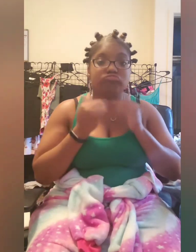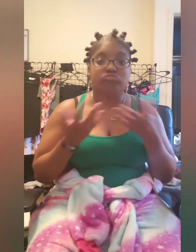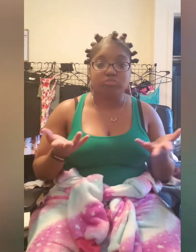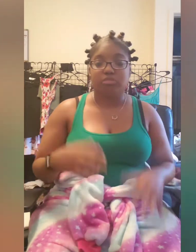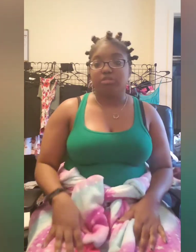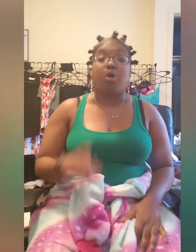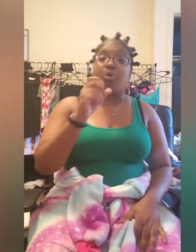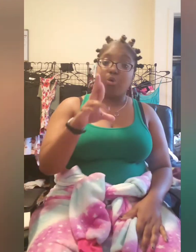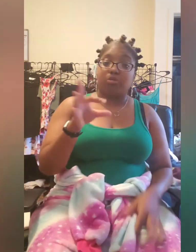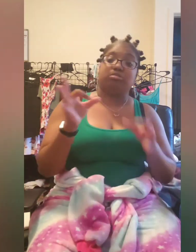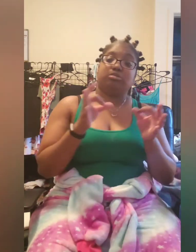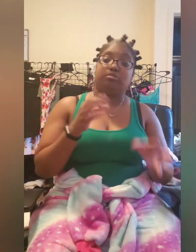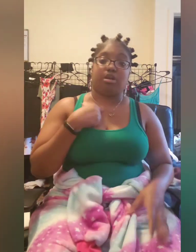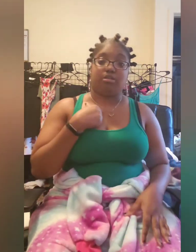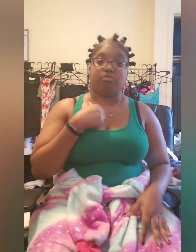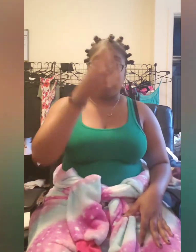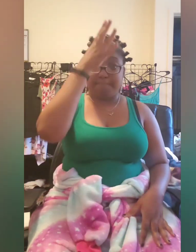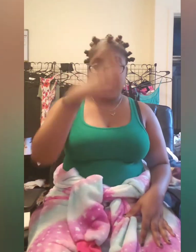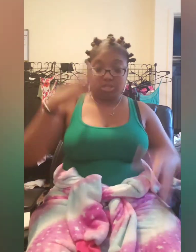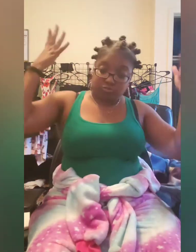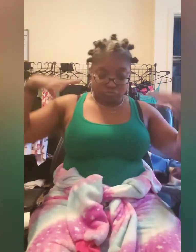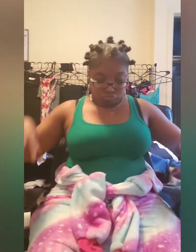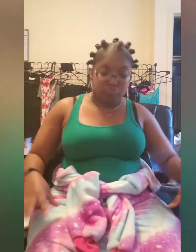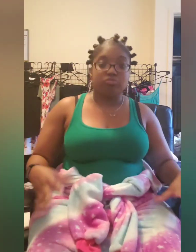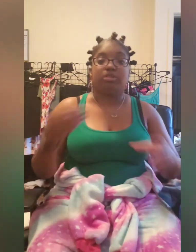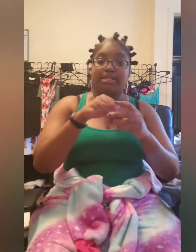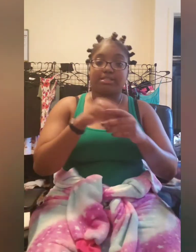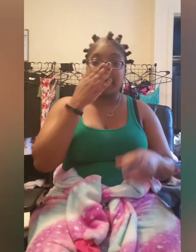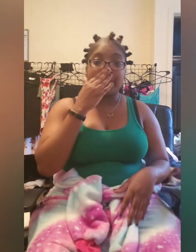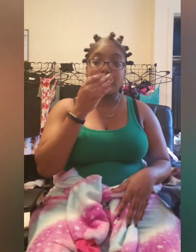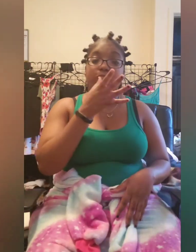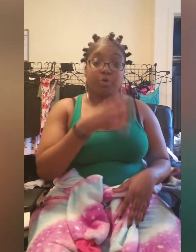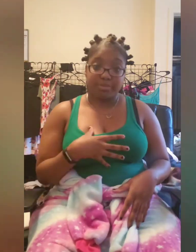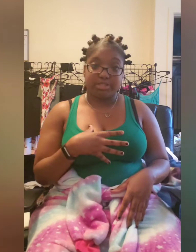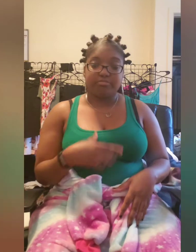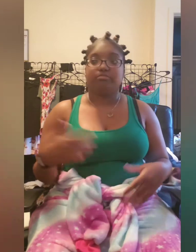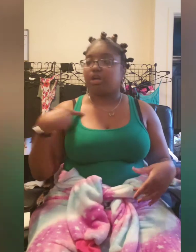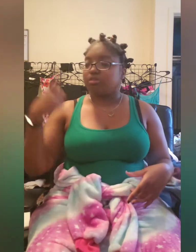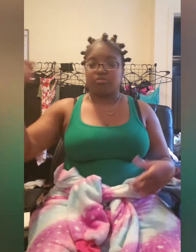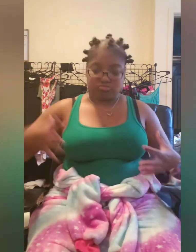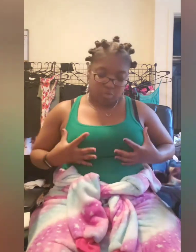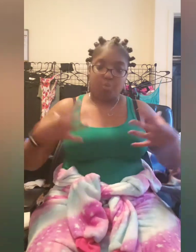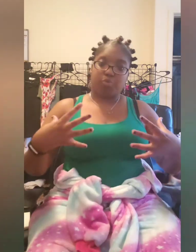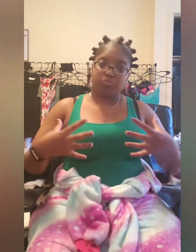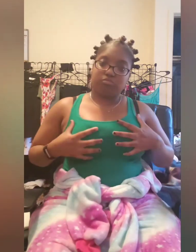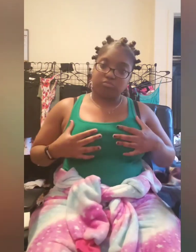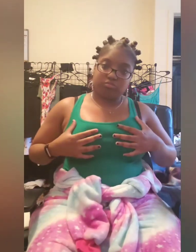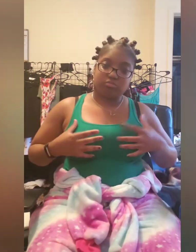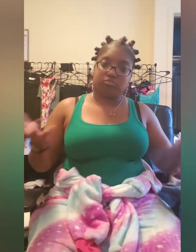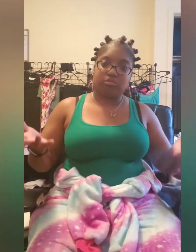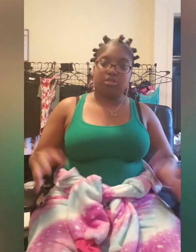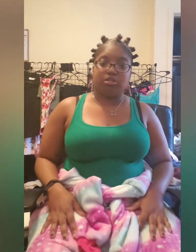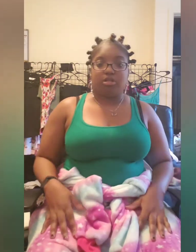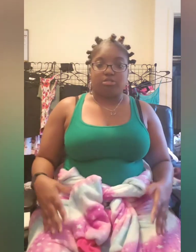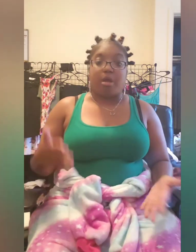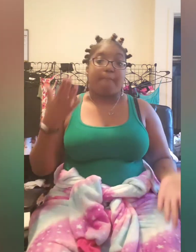So hopefully I explained that correctly in the best way that I could without offending you